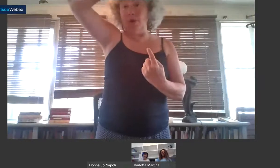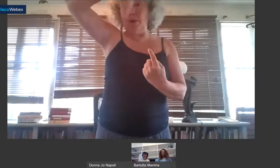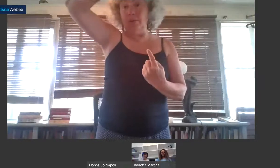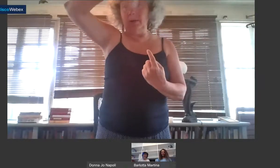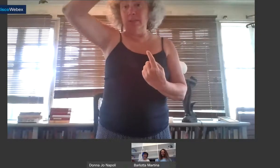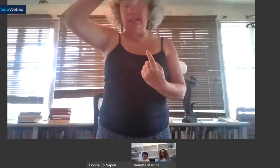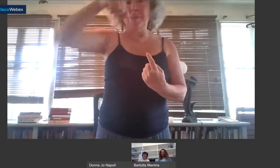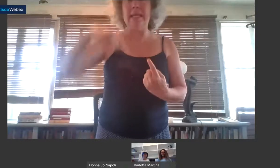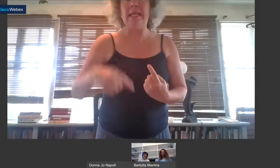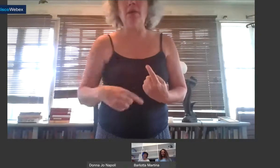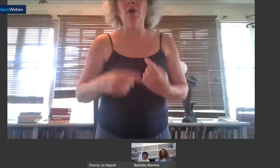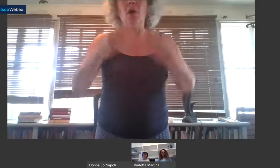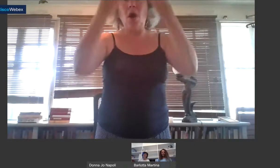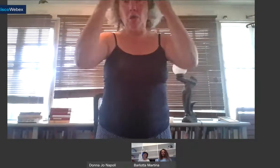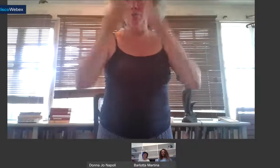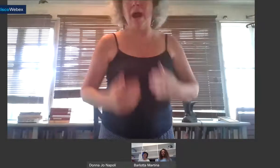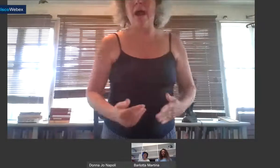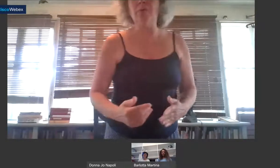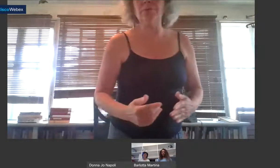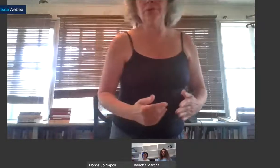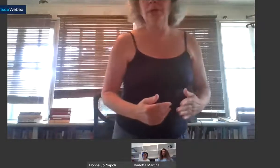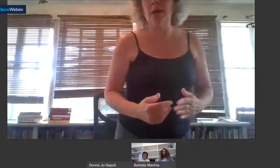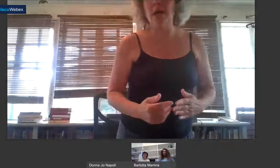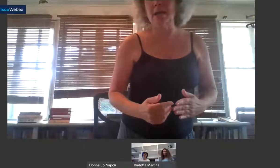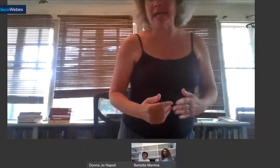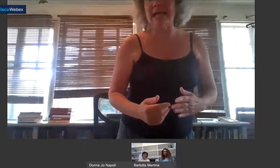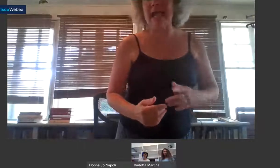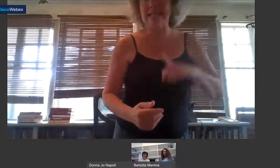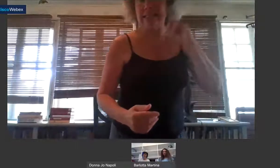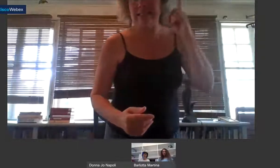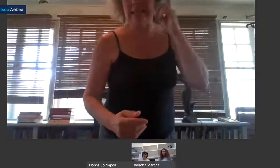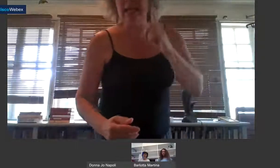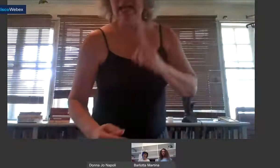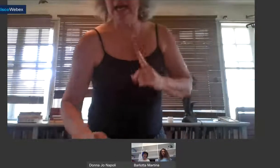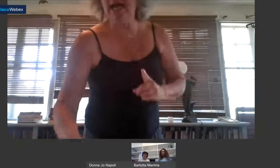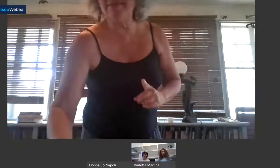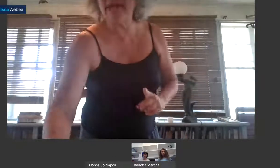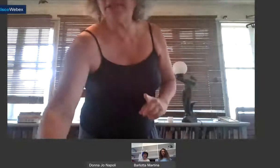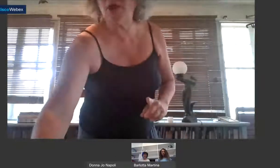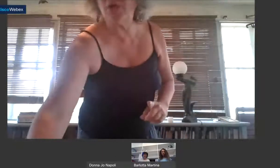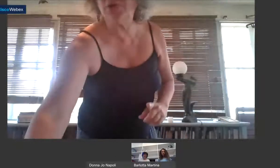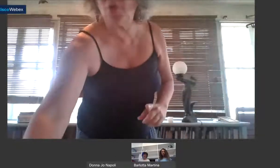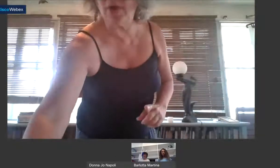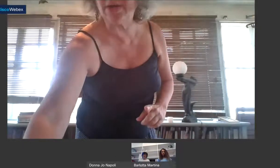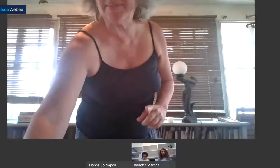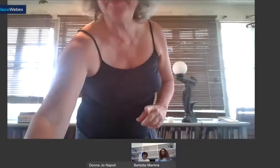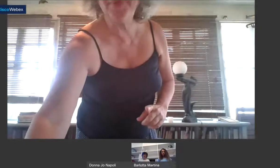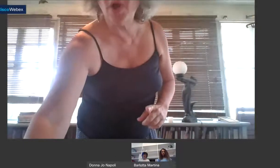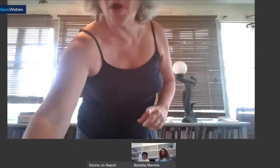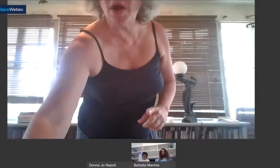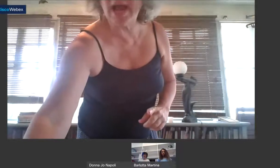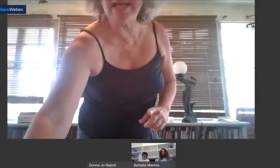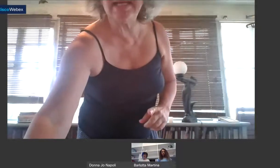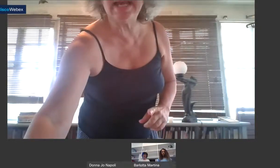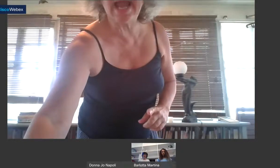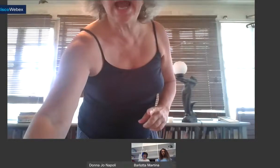start spinning around that axis. That's called torque. All right.